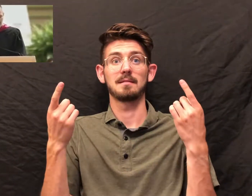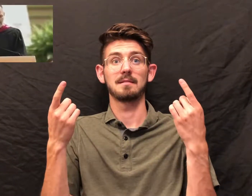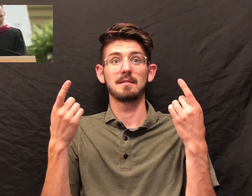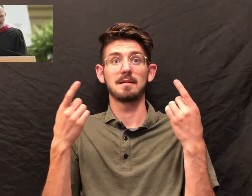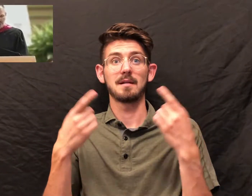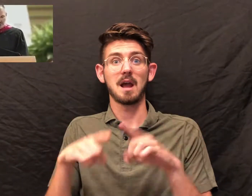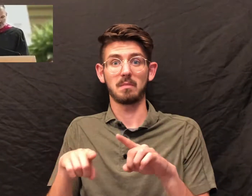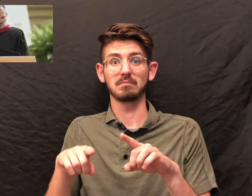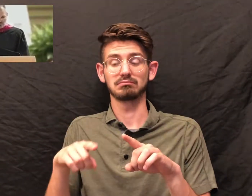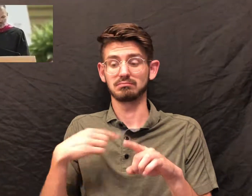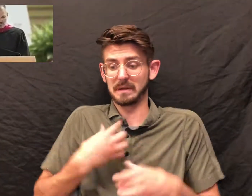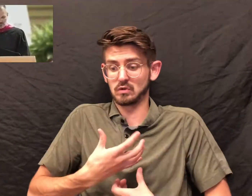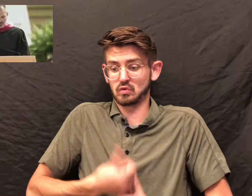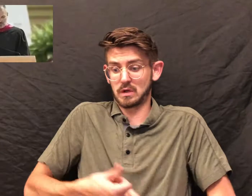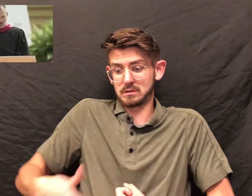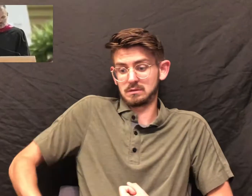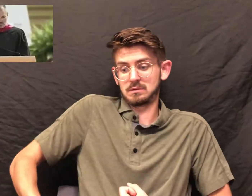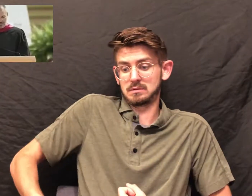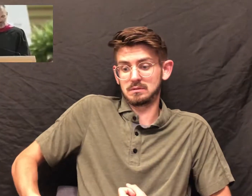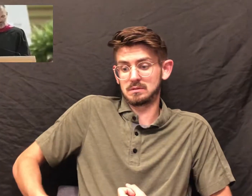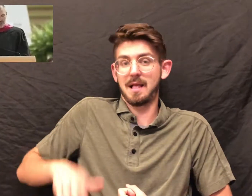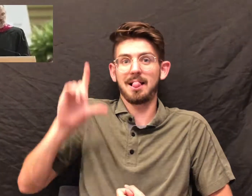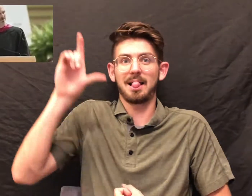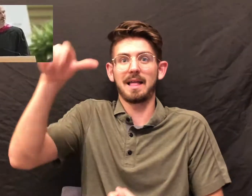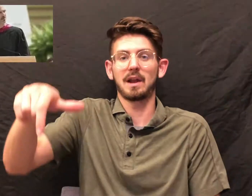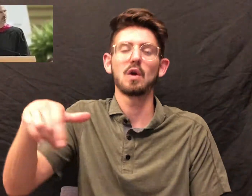priceless later on. Let me give you one example.